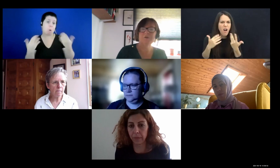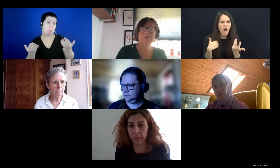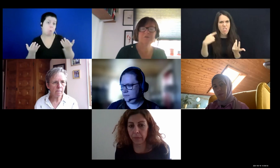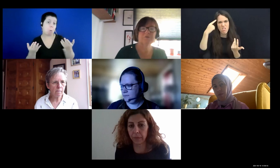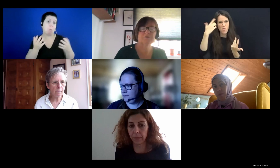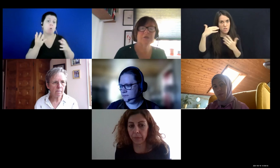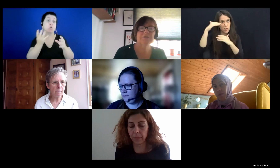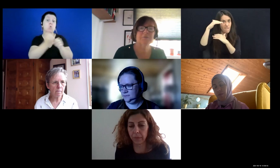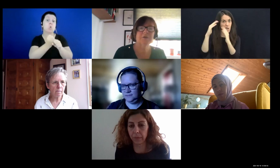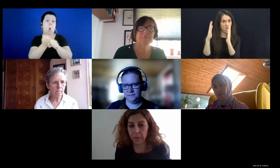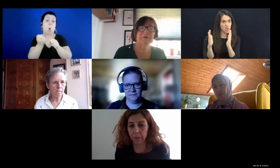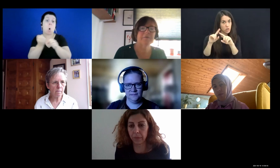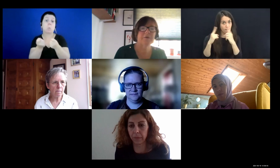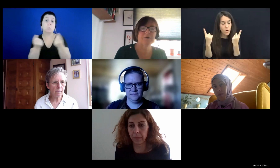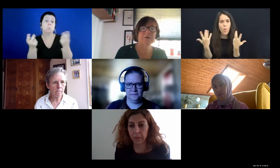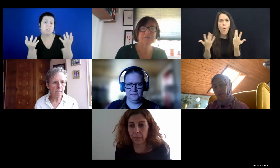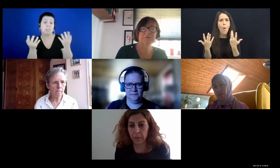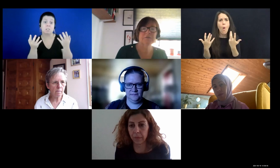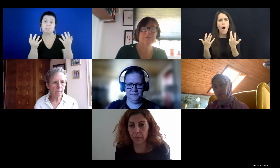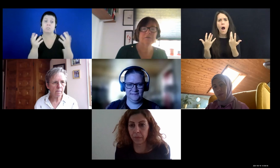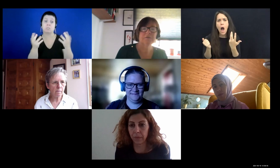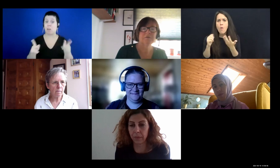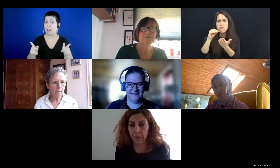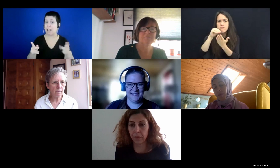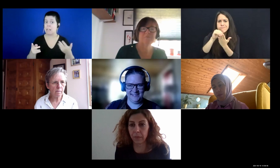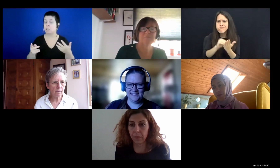if colleagues could say something about how that works.